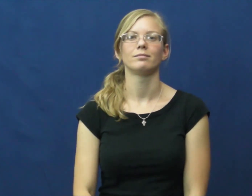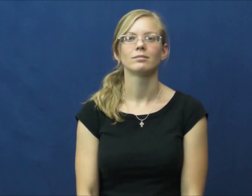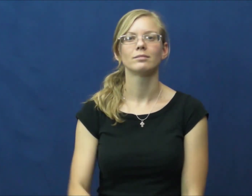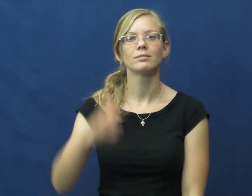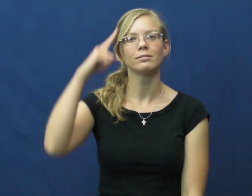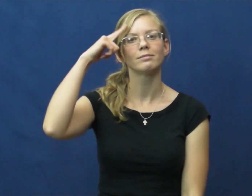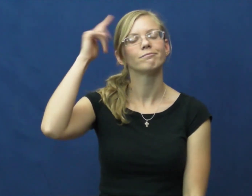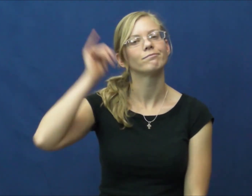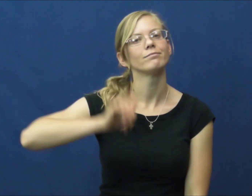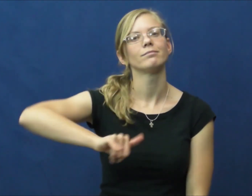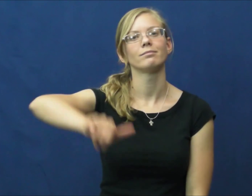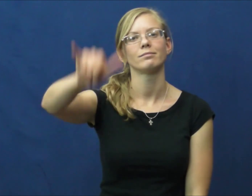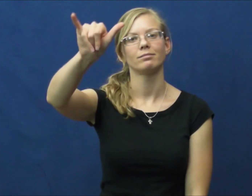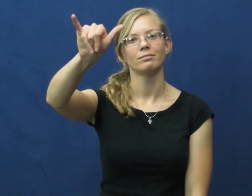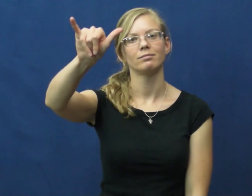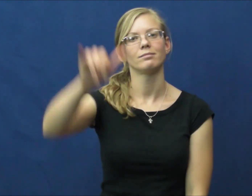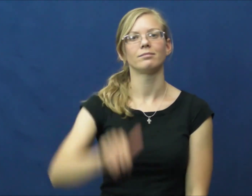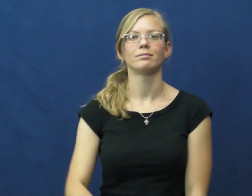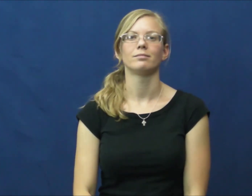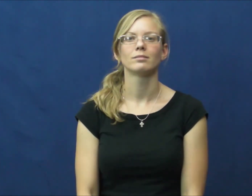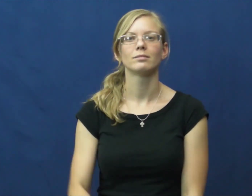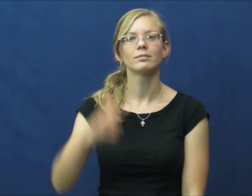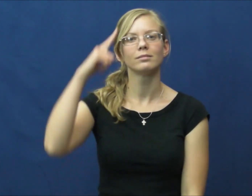You're my soul You're heart, you're soul